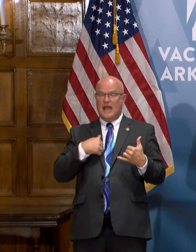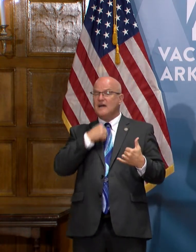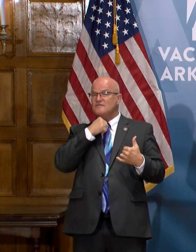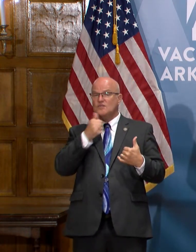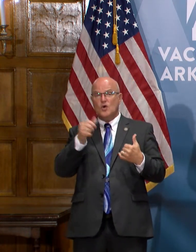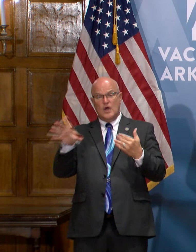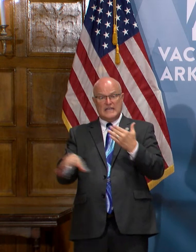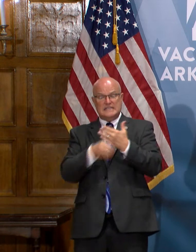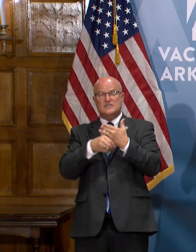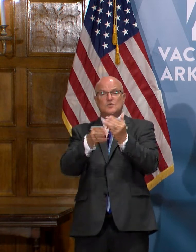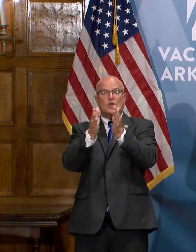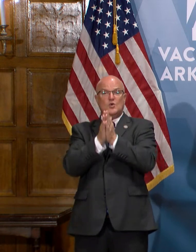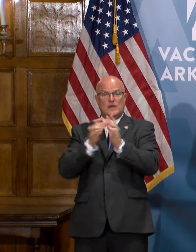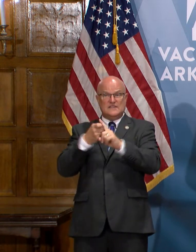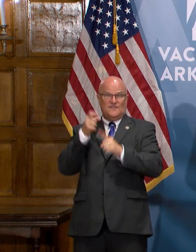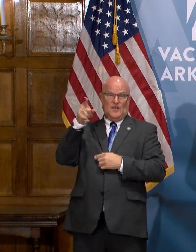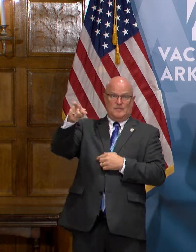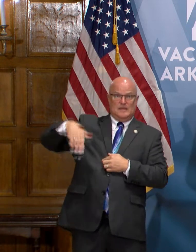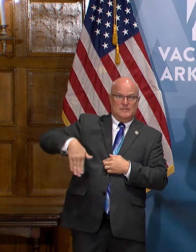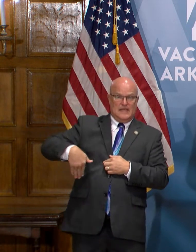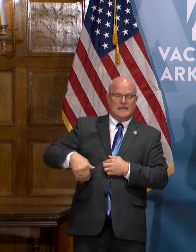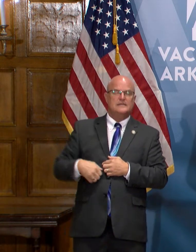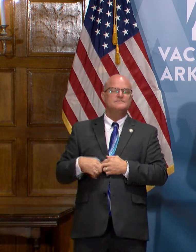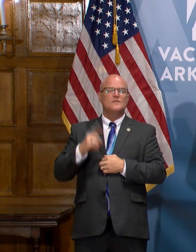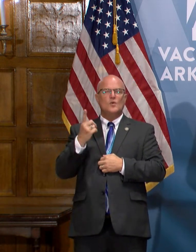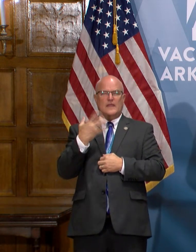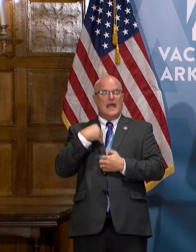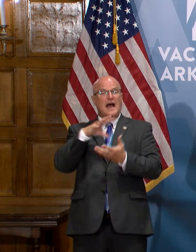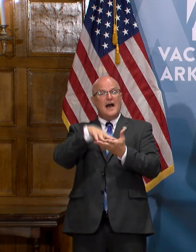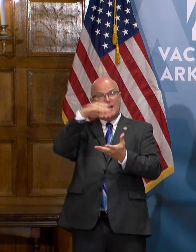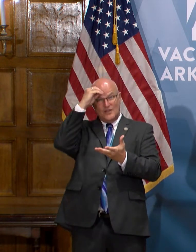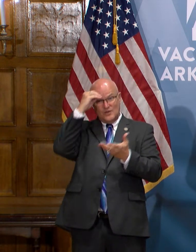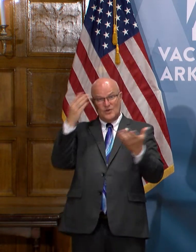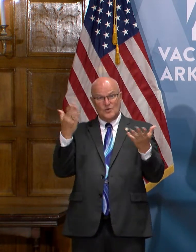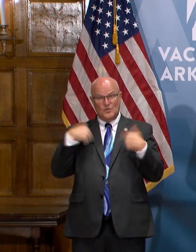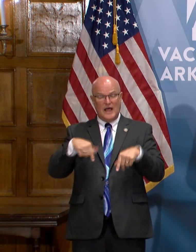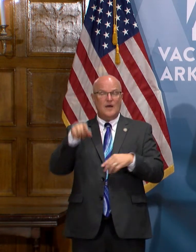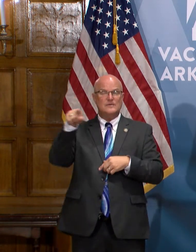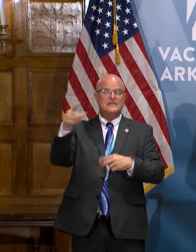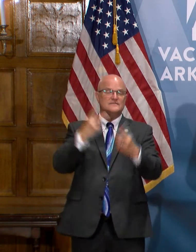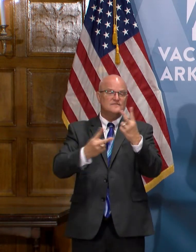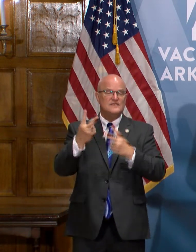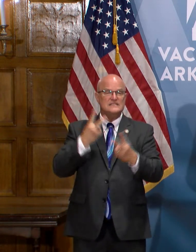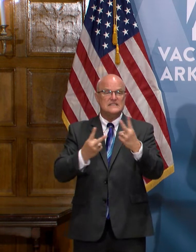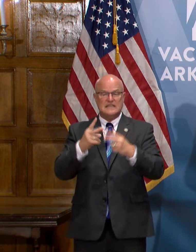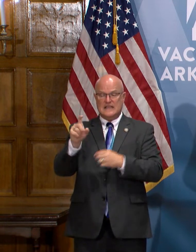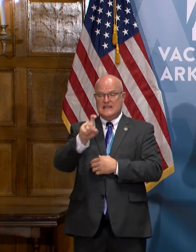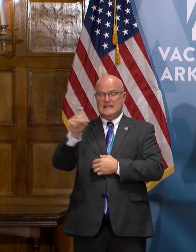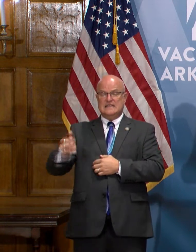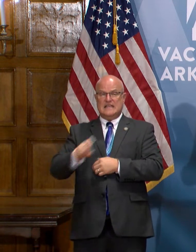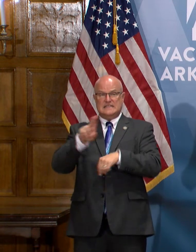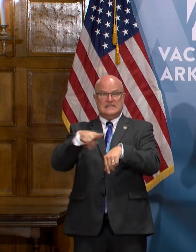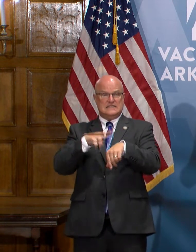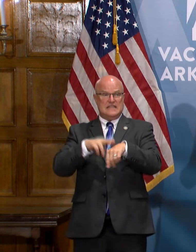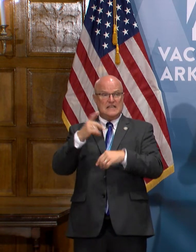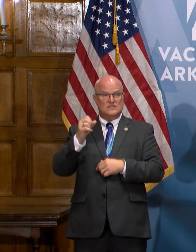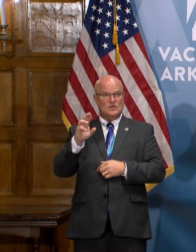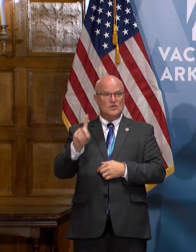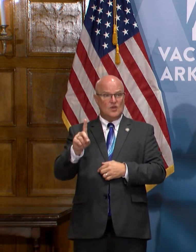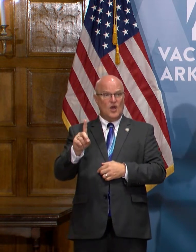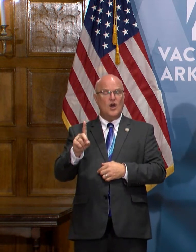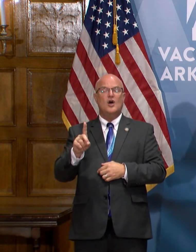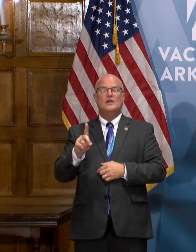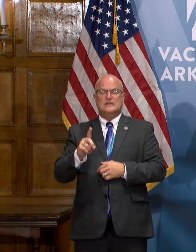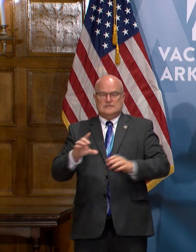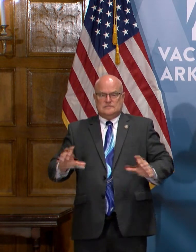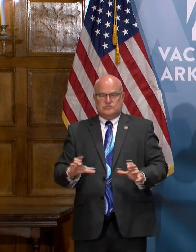on the table. One thing that I learned there is that the Texas National Guard is beefing